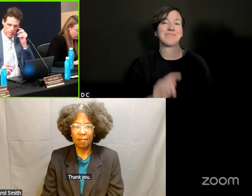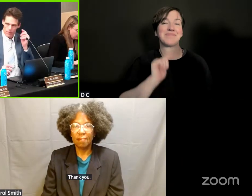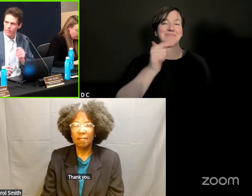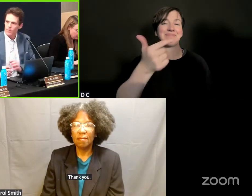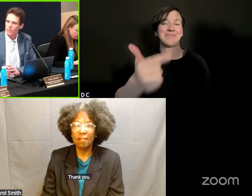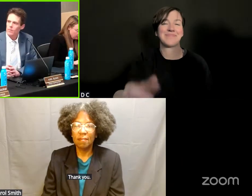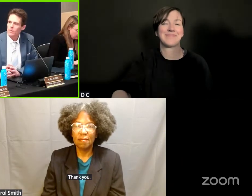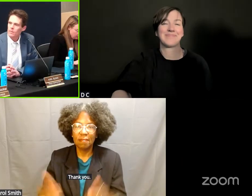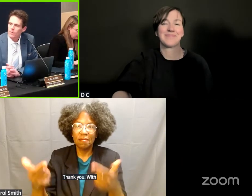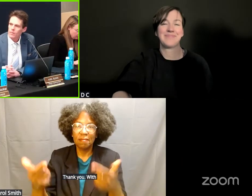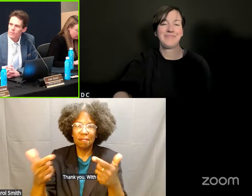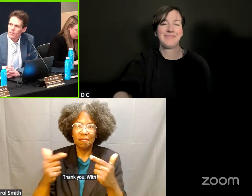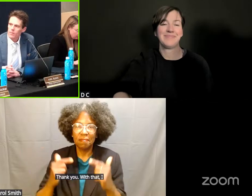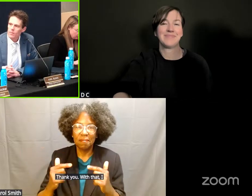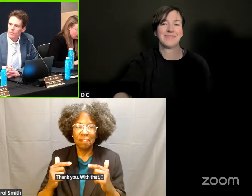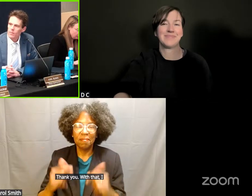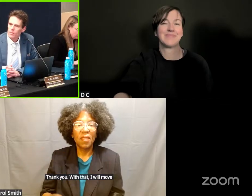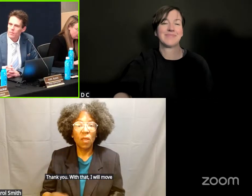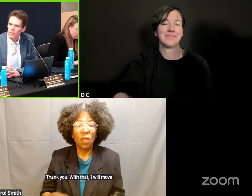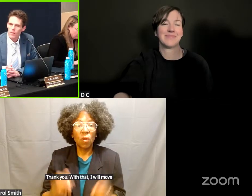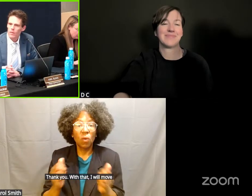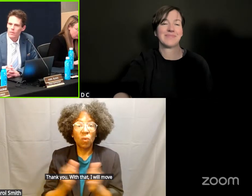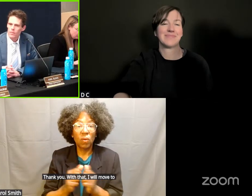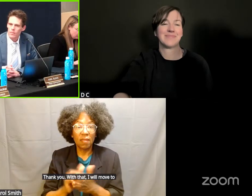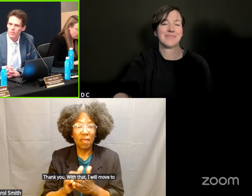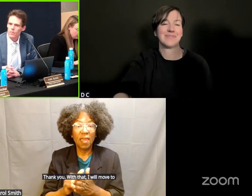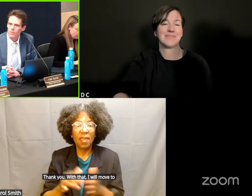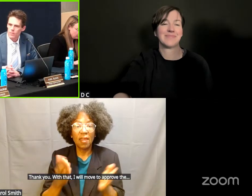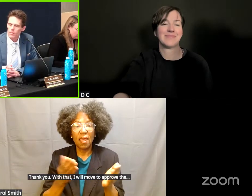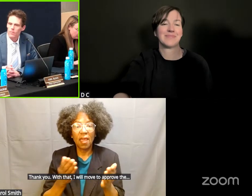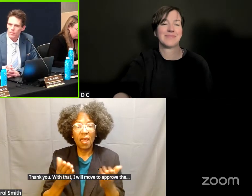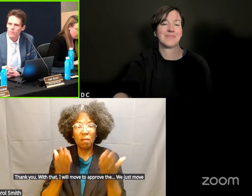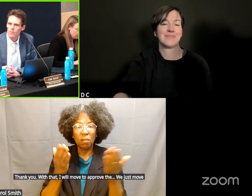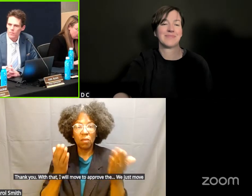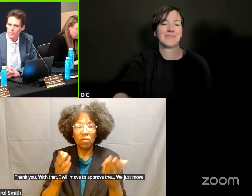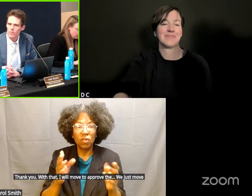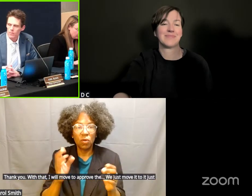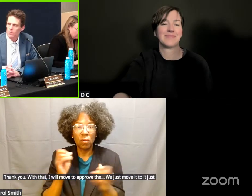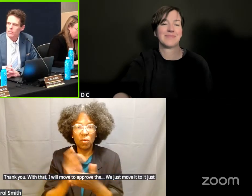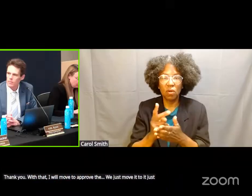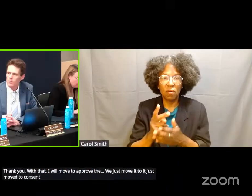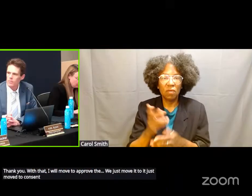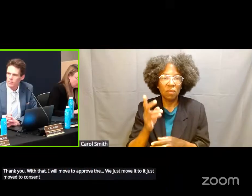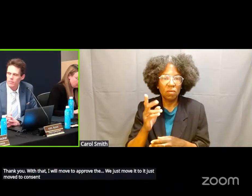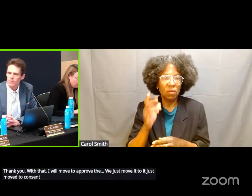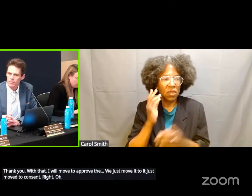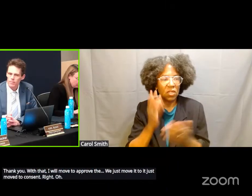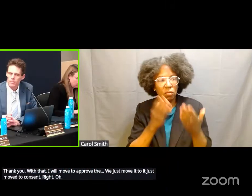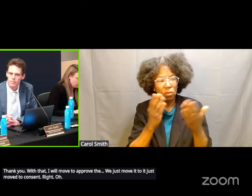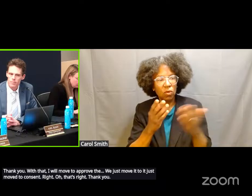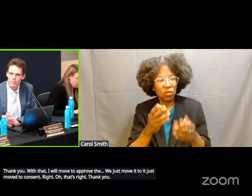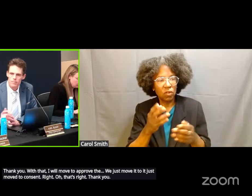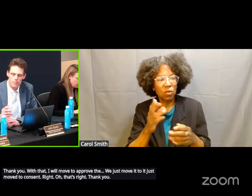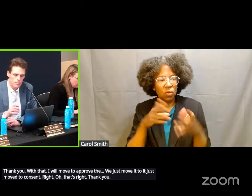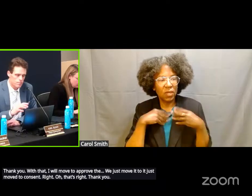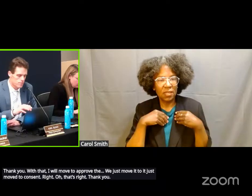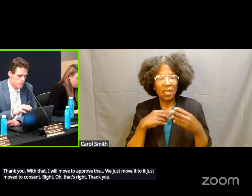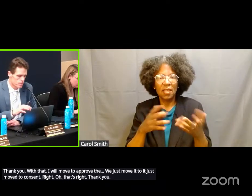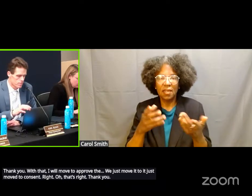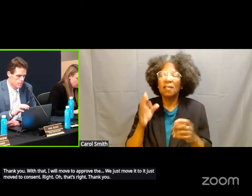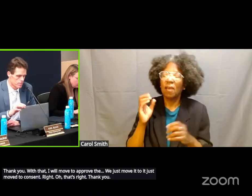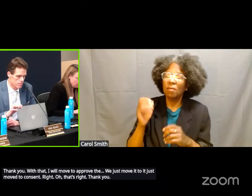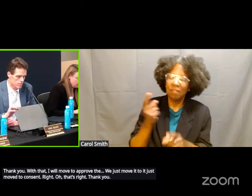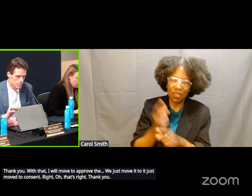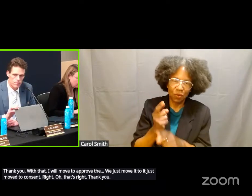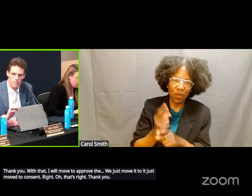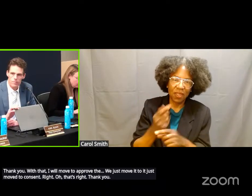With that, I will move to approve I the, think we just move it to. It just moved to consent. right, oh, that's right, thank you. You know,